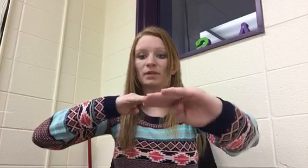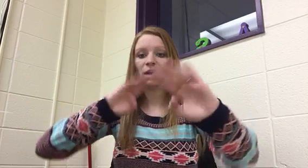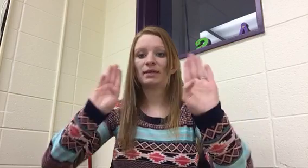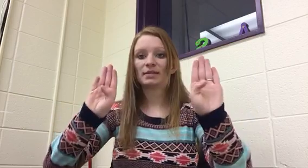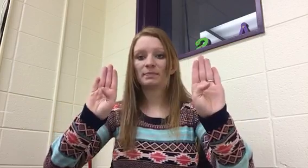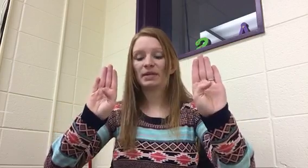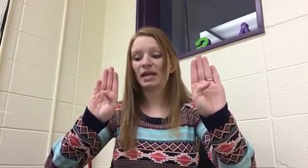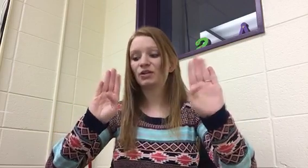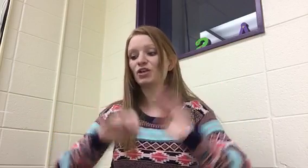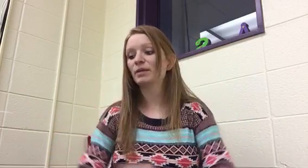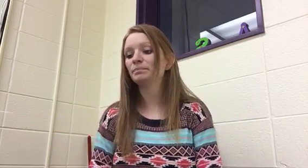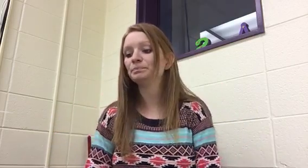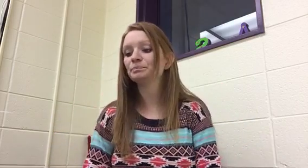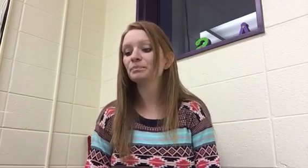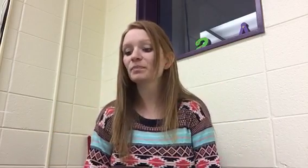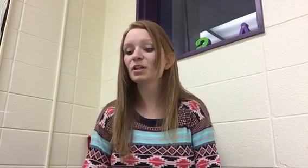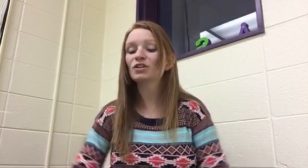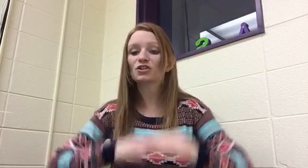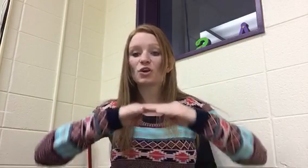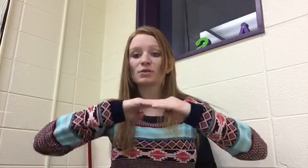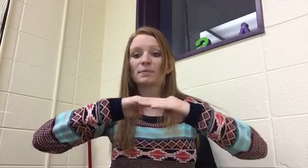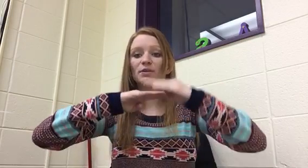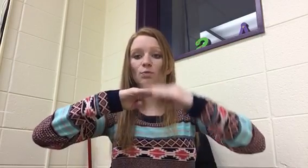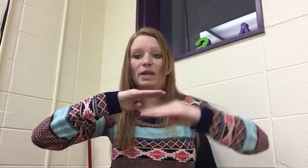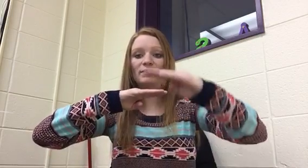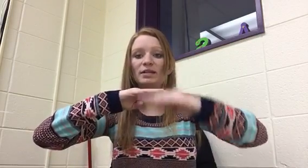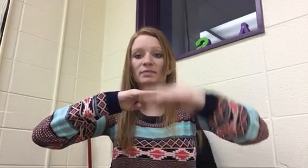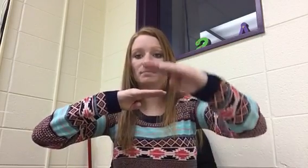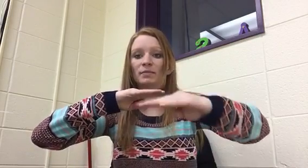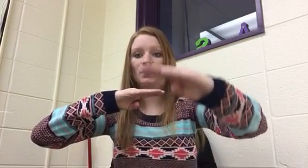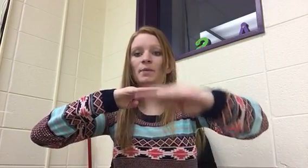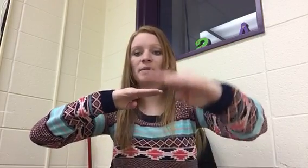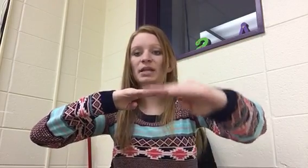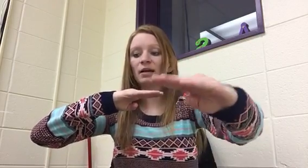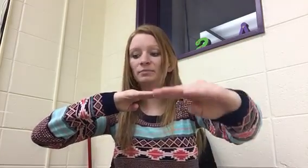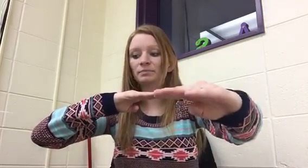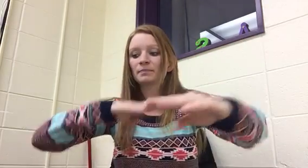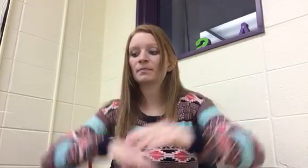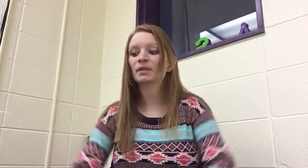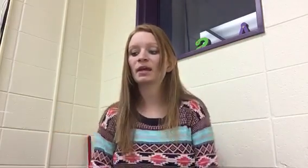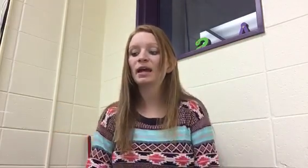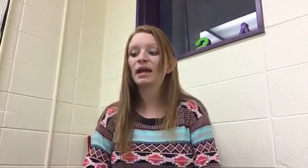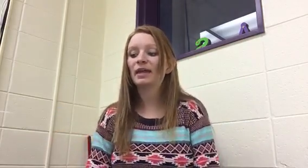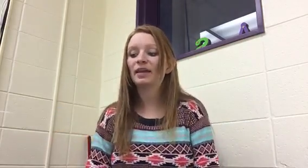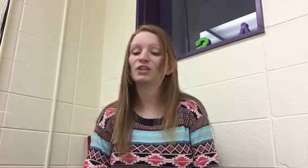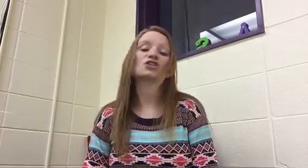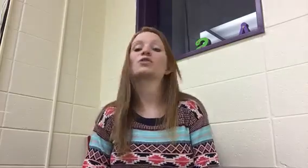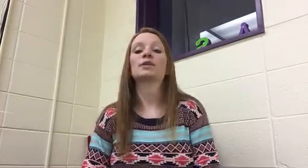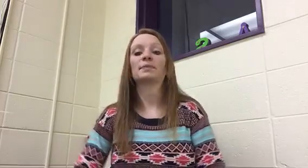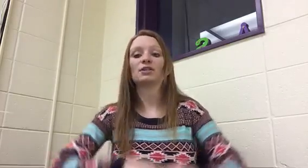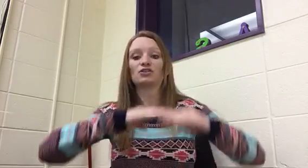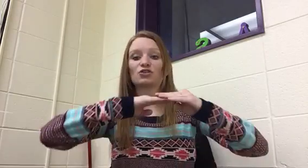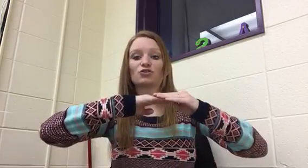Okay, that's that B hand shape. To show something's wavy, go up and down. And then to show something's just